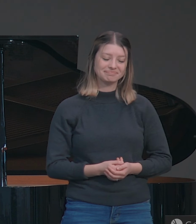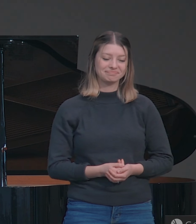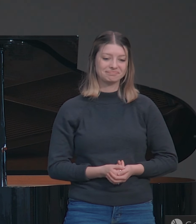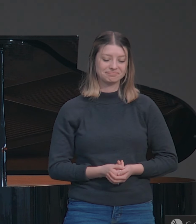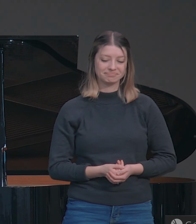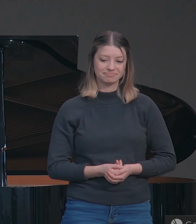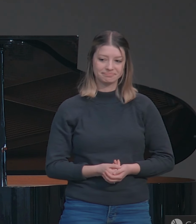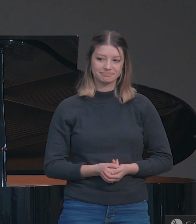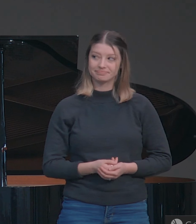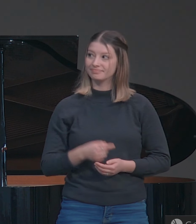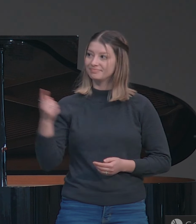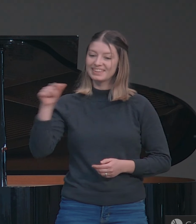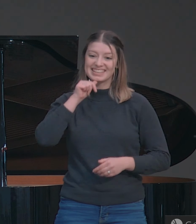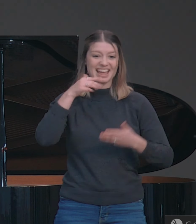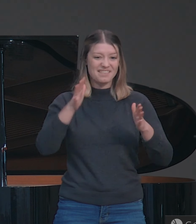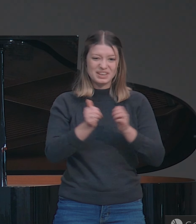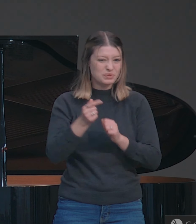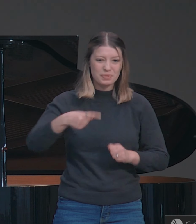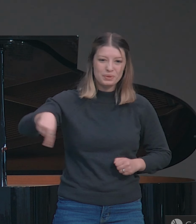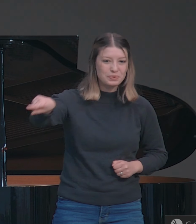He's not done with you yet.